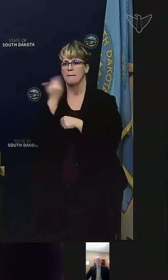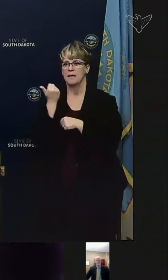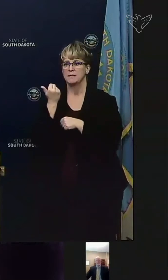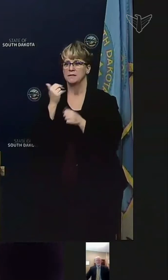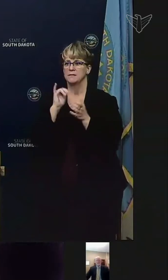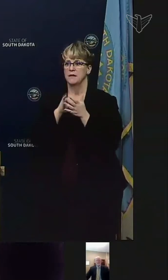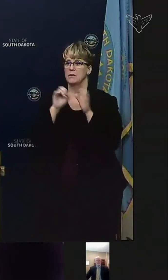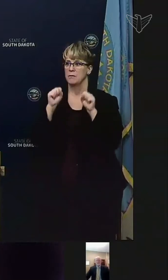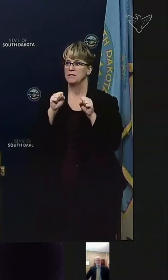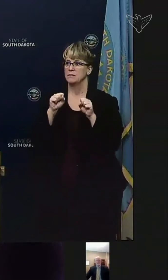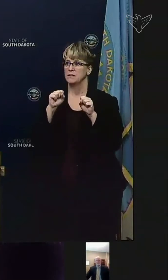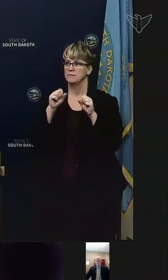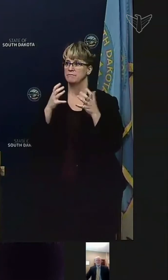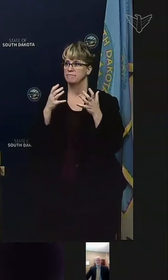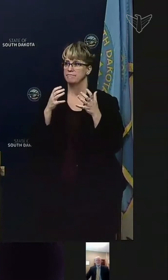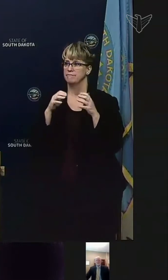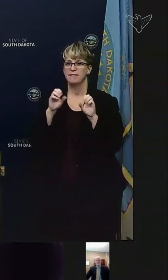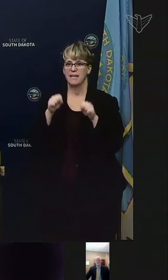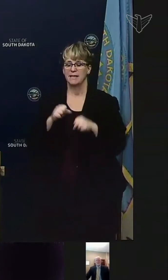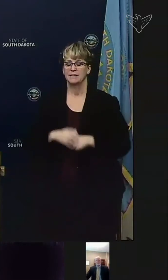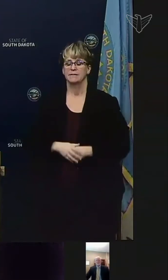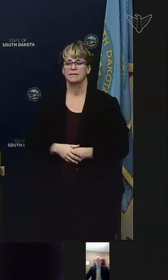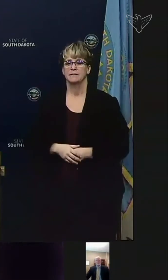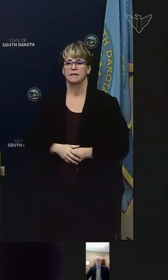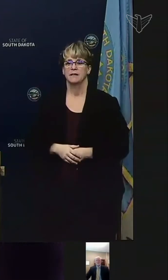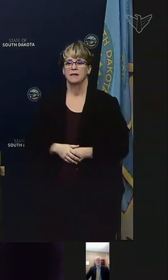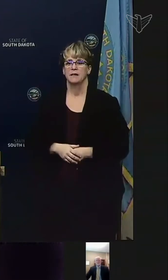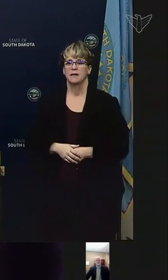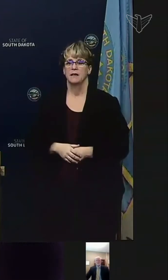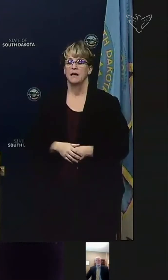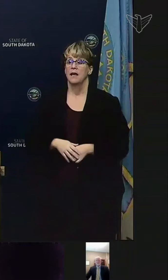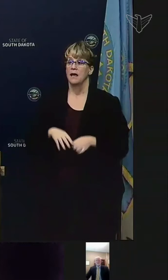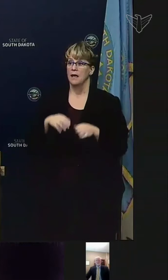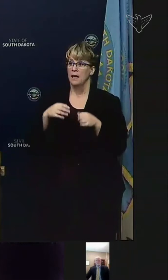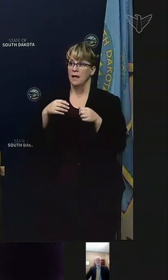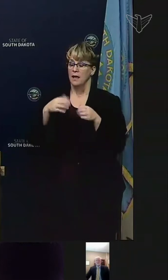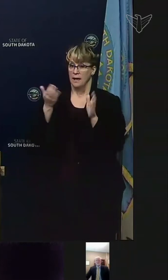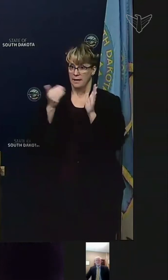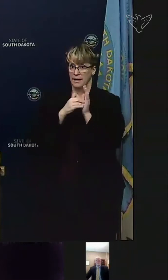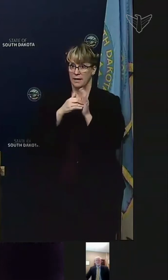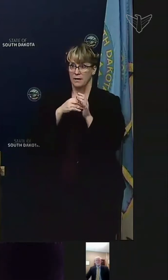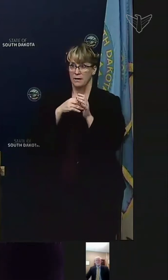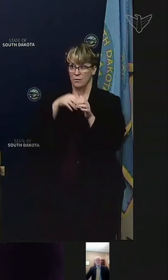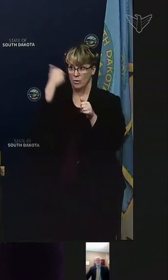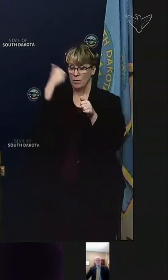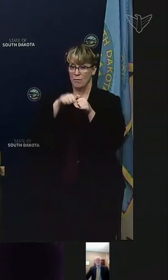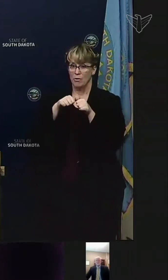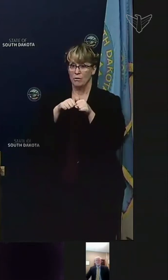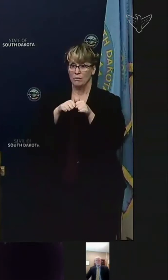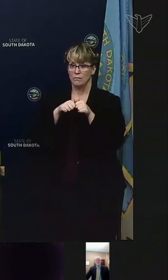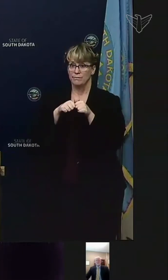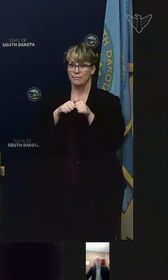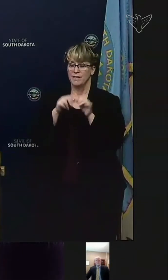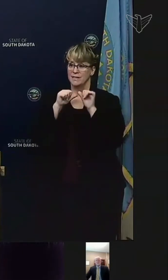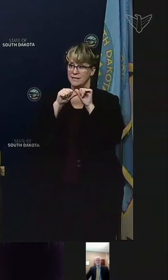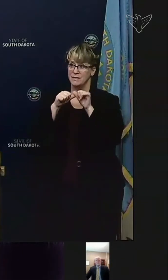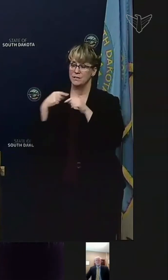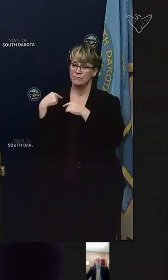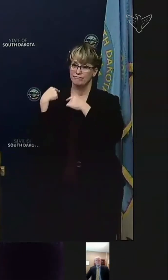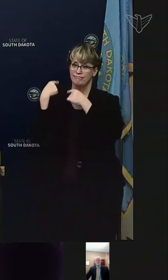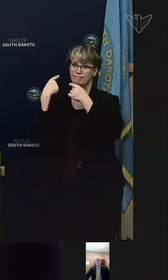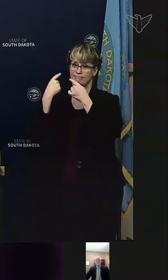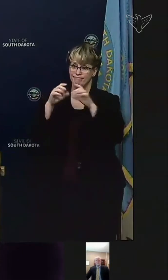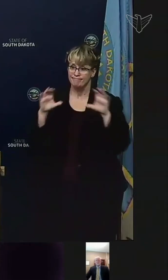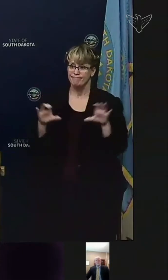that we possibly can. Now, again, I want to remind you all that we have to continue our efforts, and we have to keep doing what you've been doing for the last